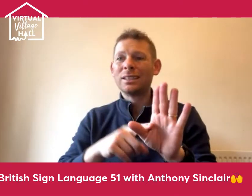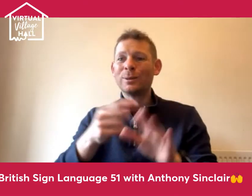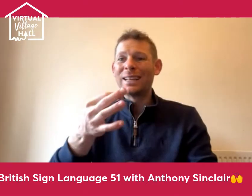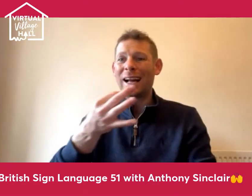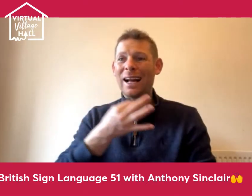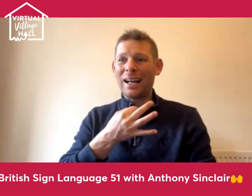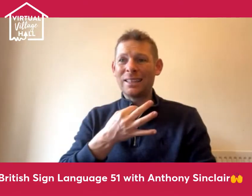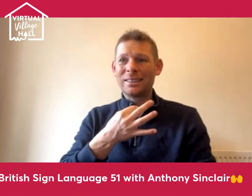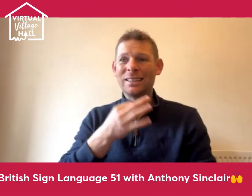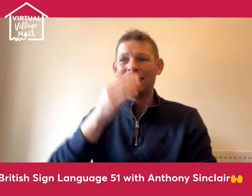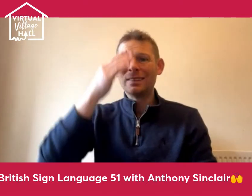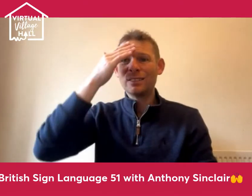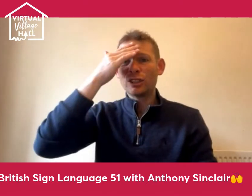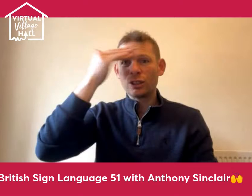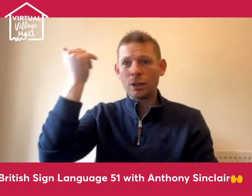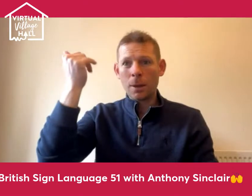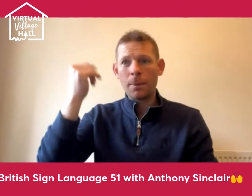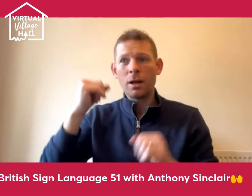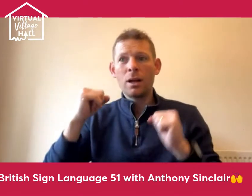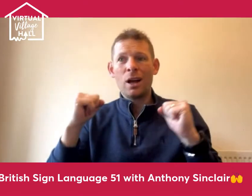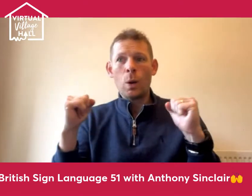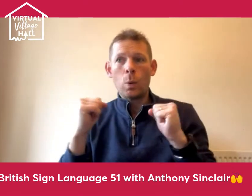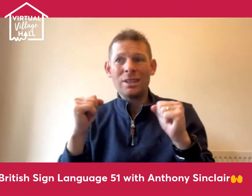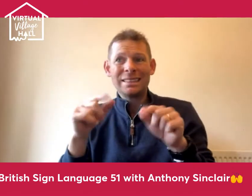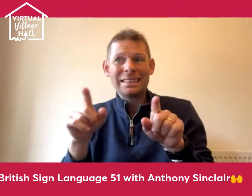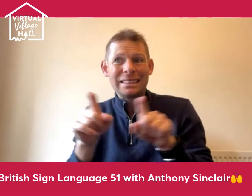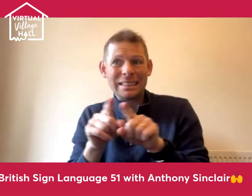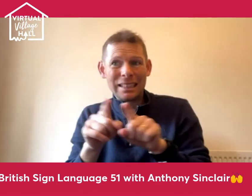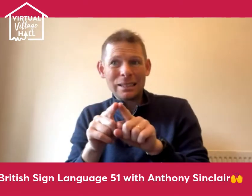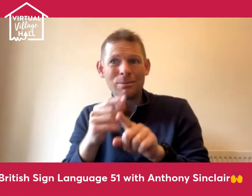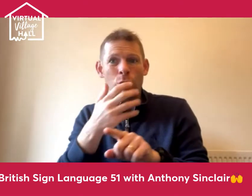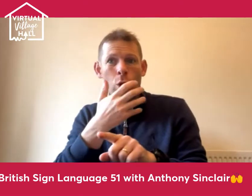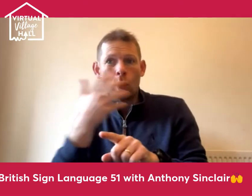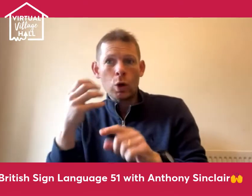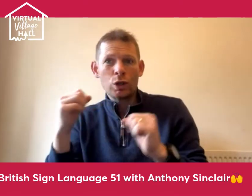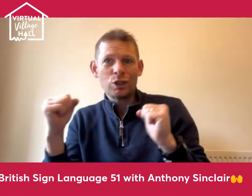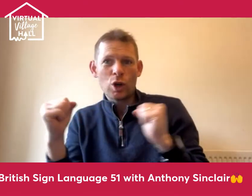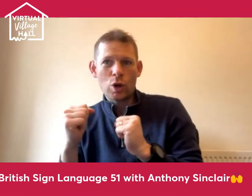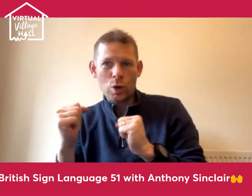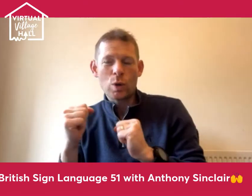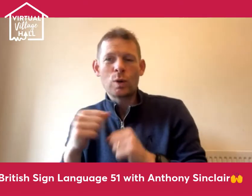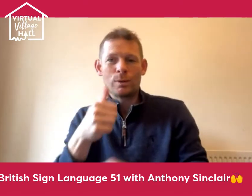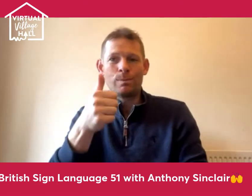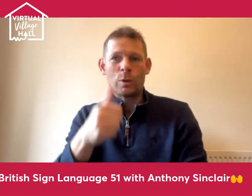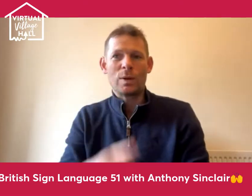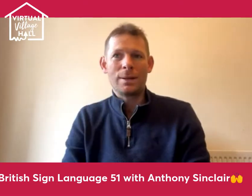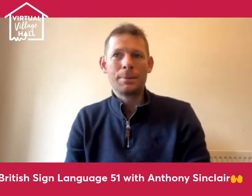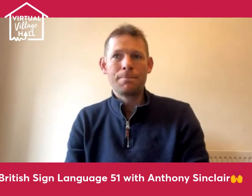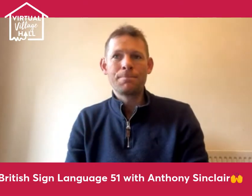So Lucy has a question here. Lucy's asking if summer and winter are signed the same as hot and cold.